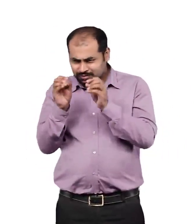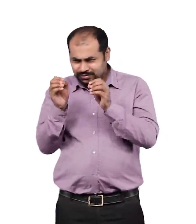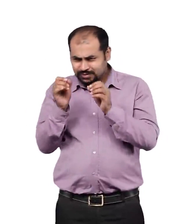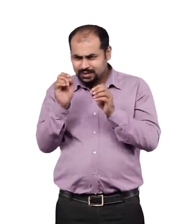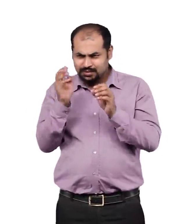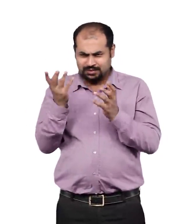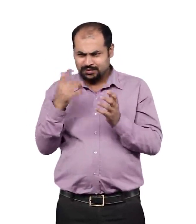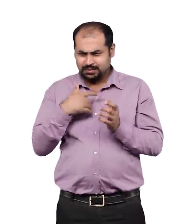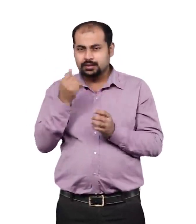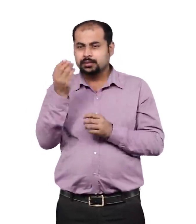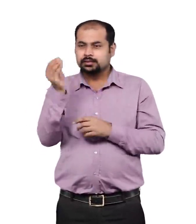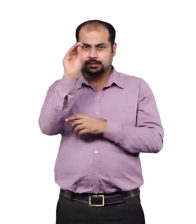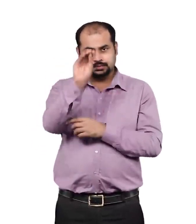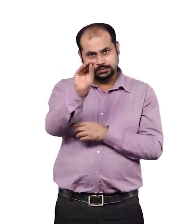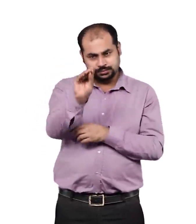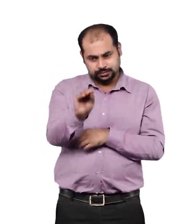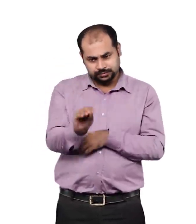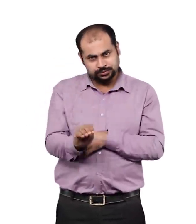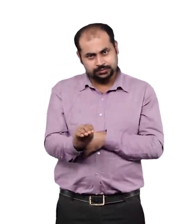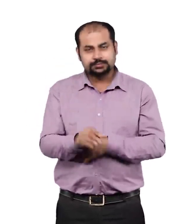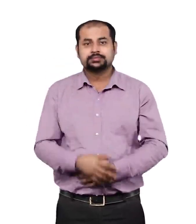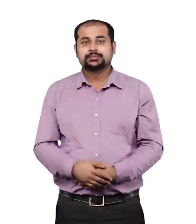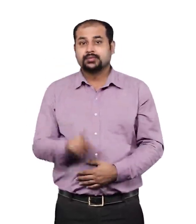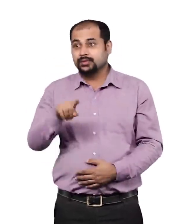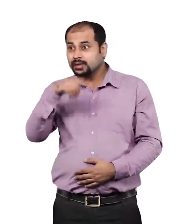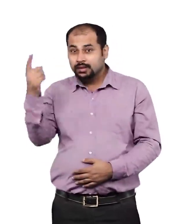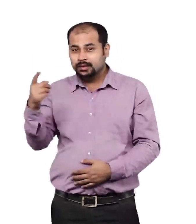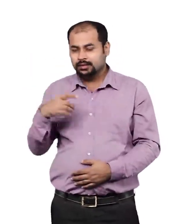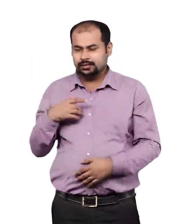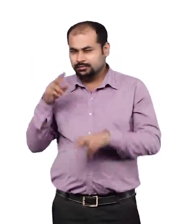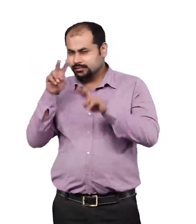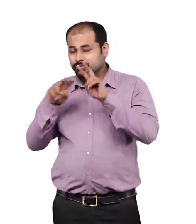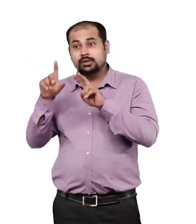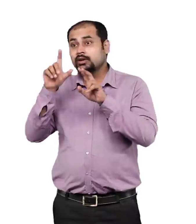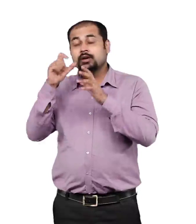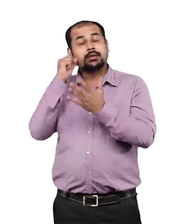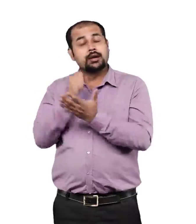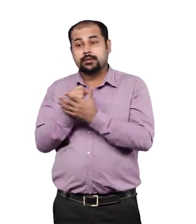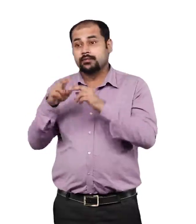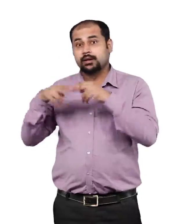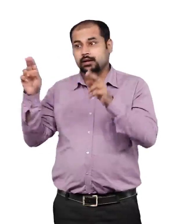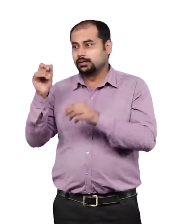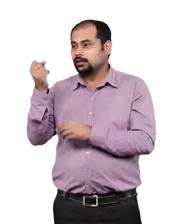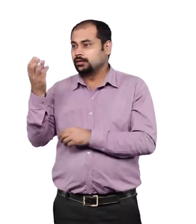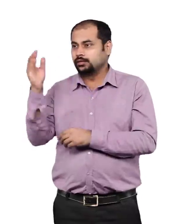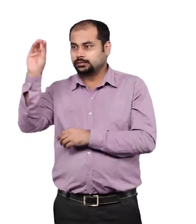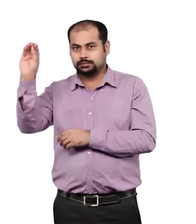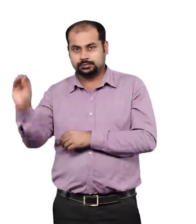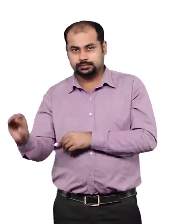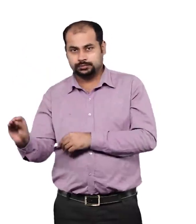in the table. And column 3 is For My Result. Here you have to write